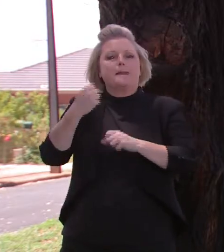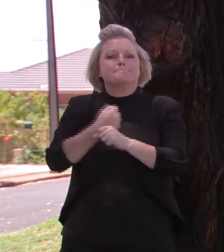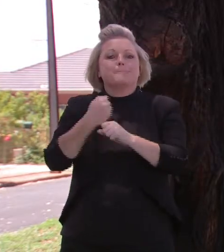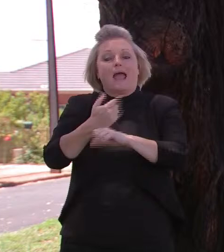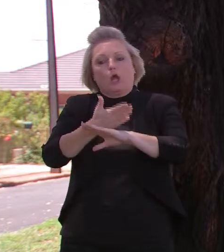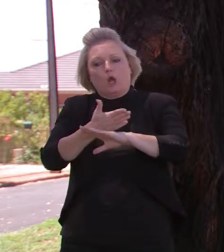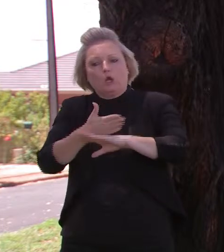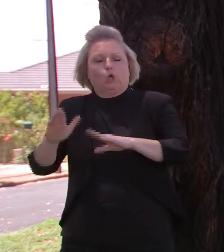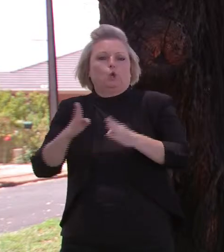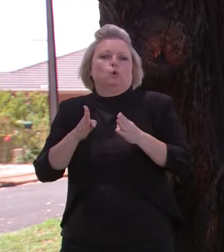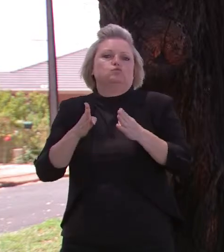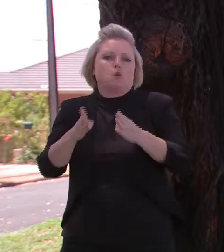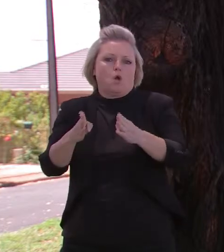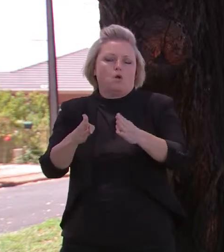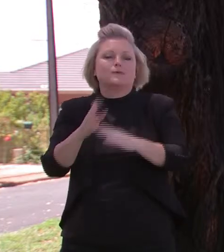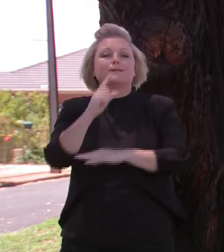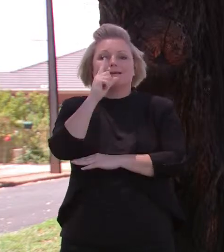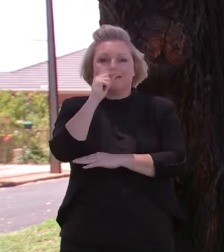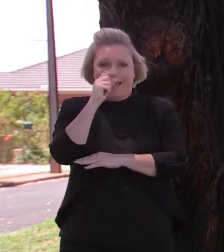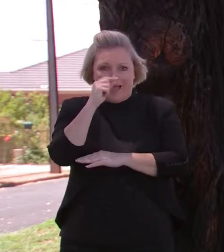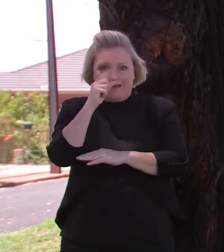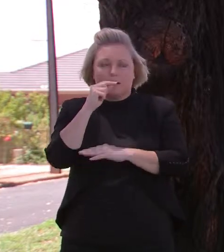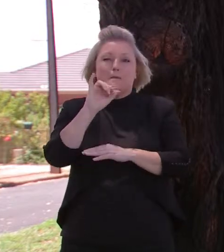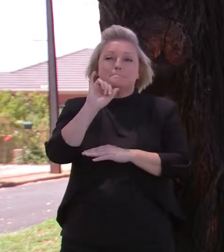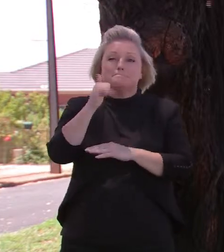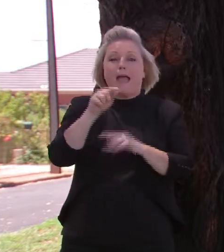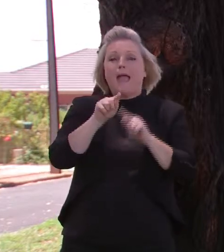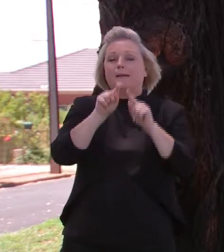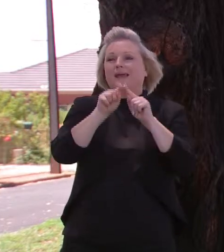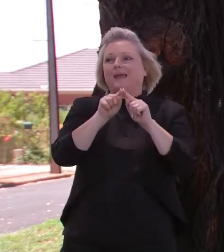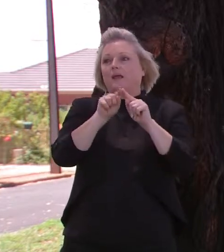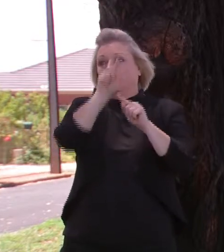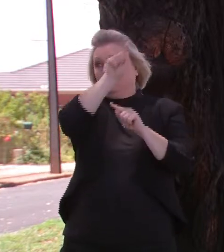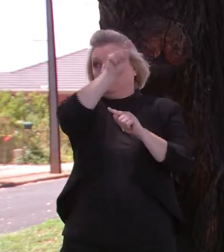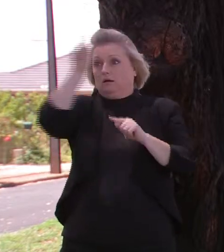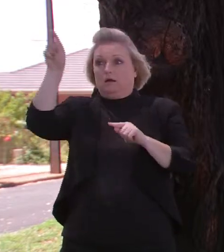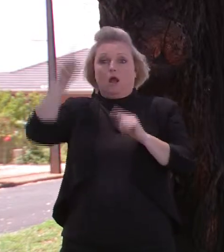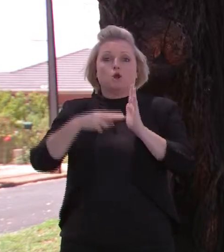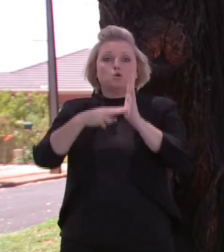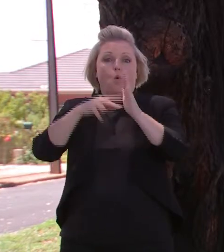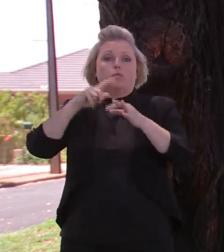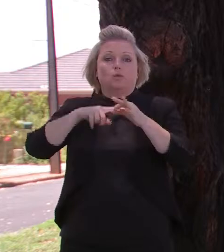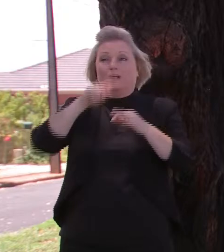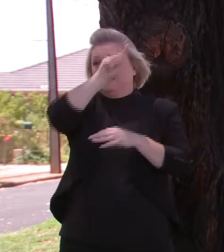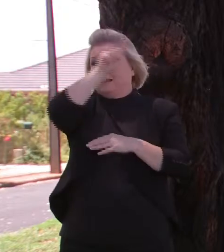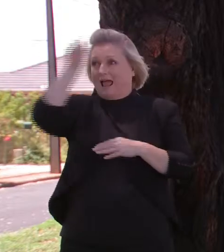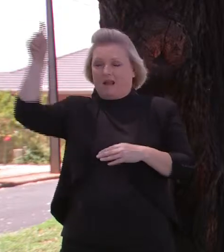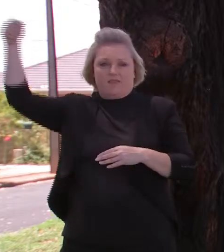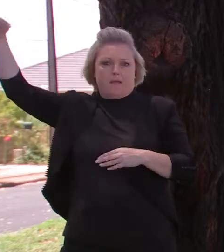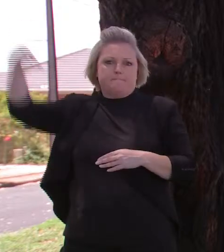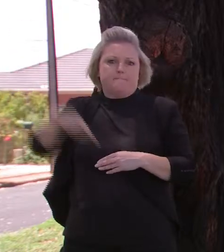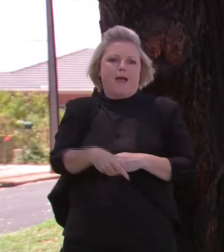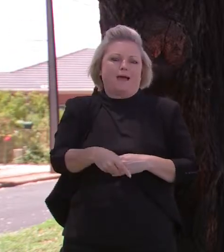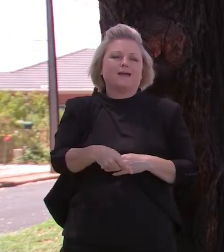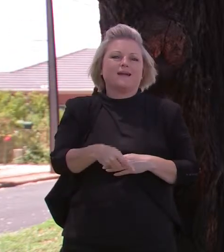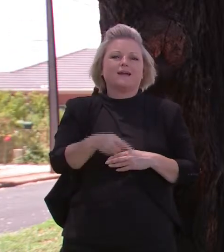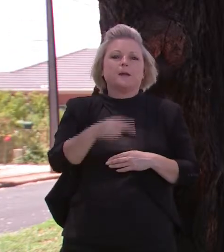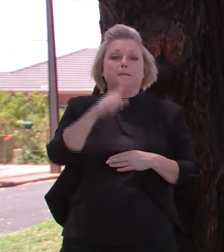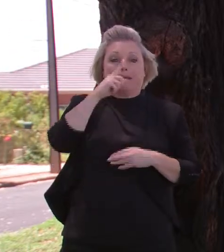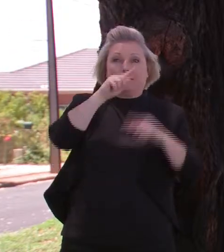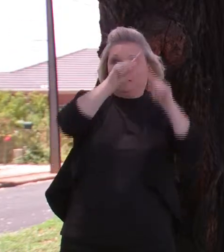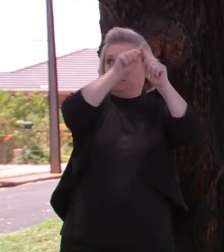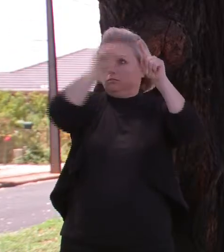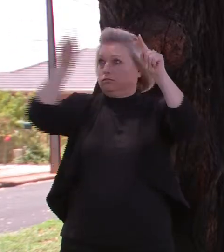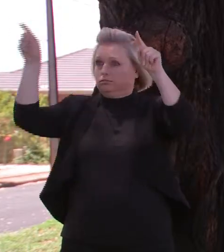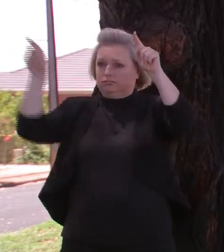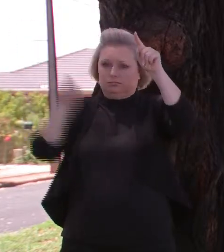route through New South Wales, Queensland, and then back into the Northern Territory. Look, I think every single jurisdiction at the moment is